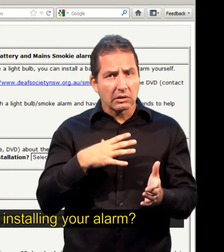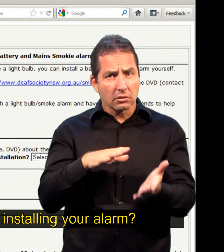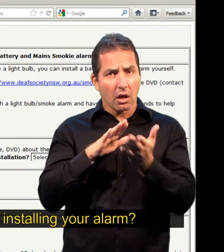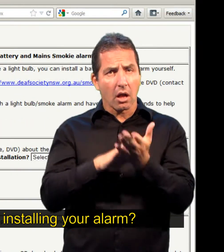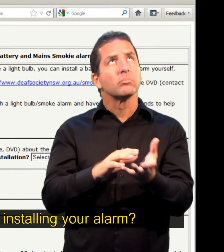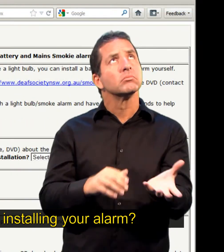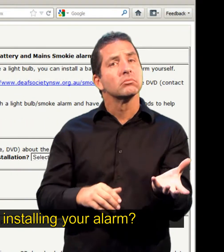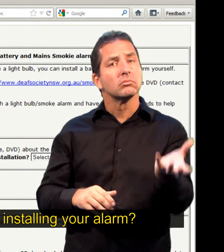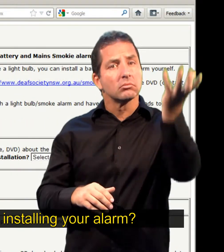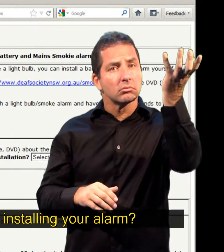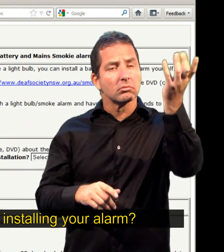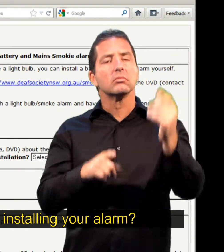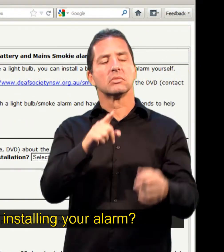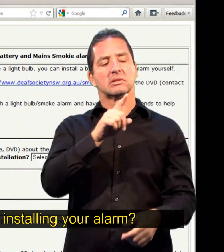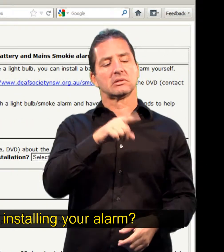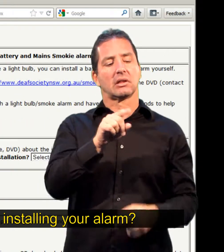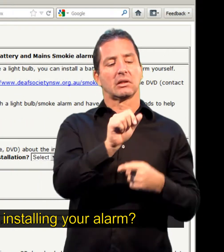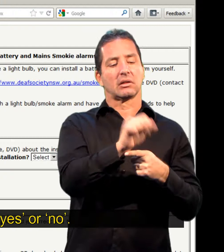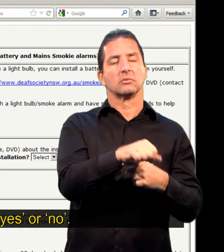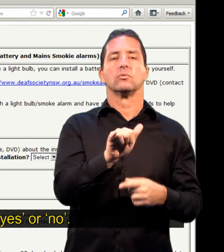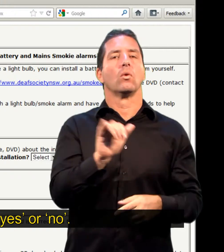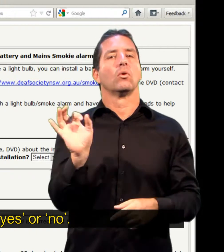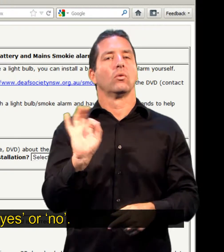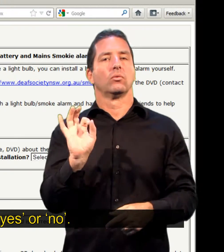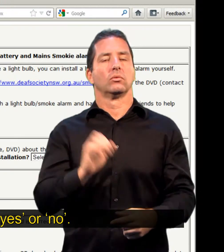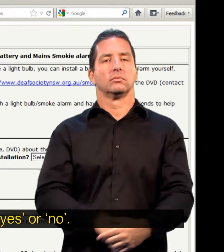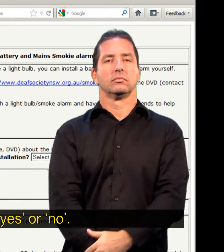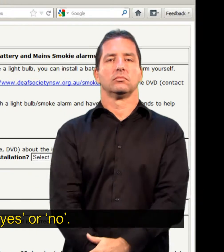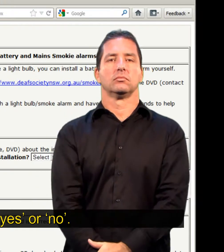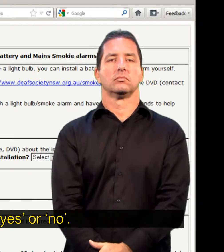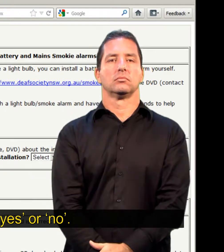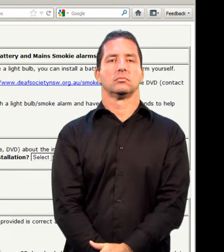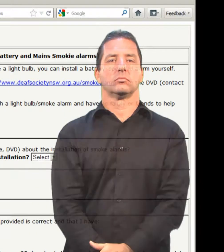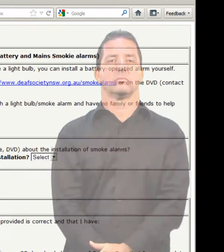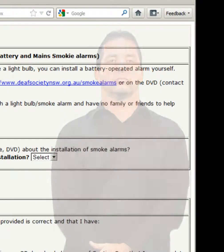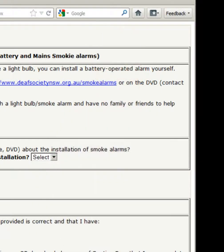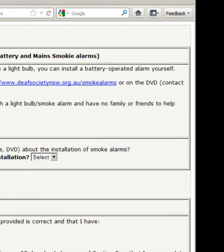Do you need help installing your alarm? Select yes or no.